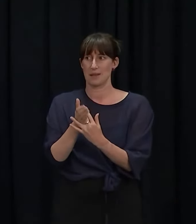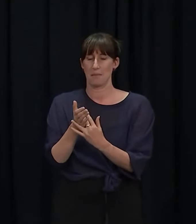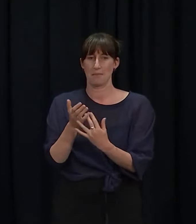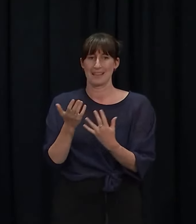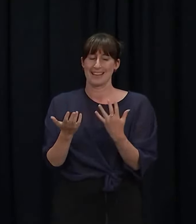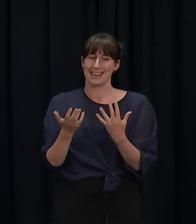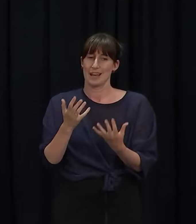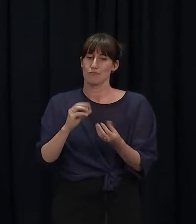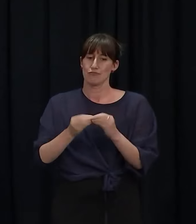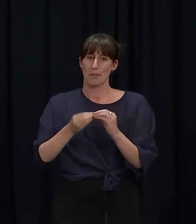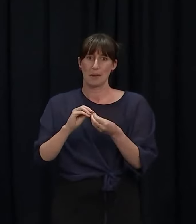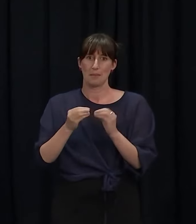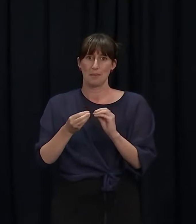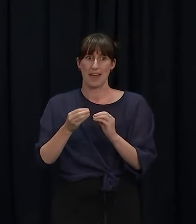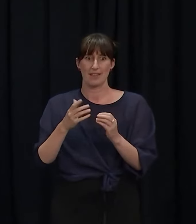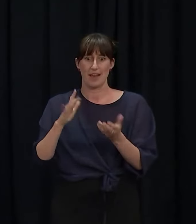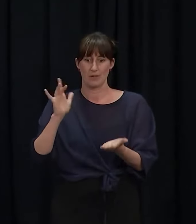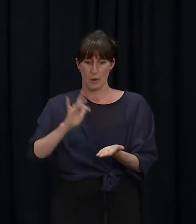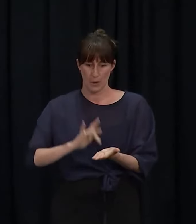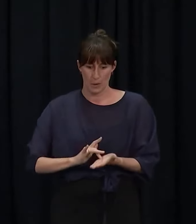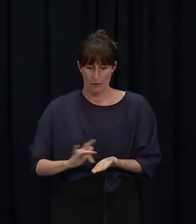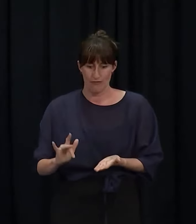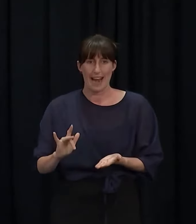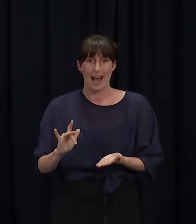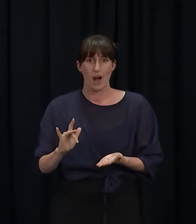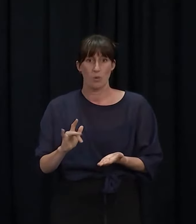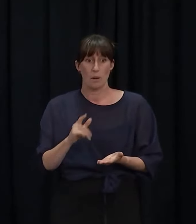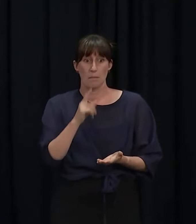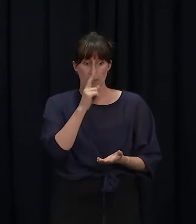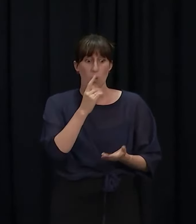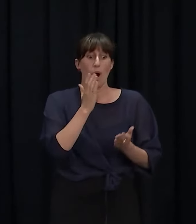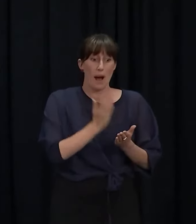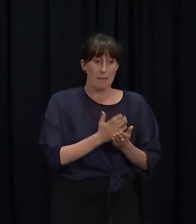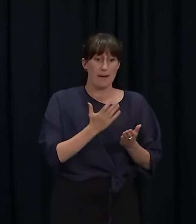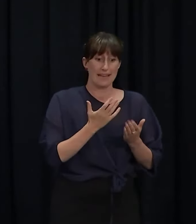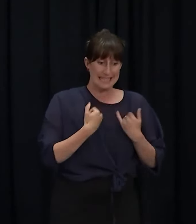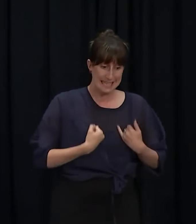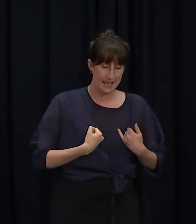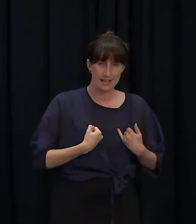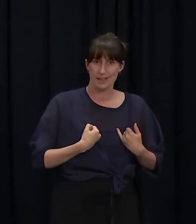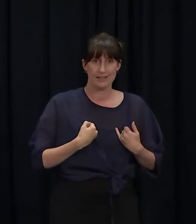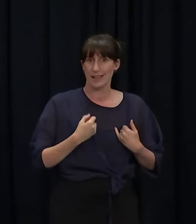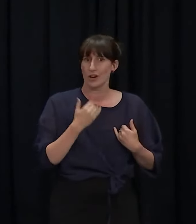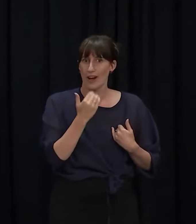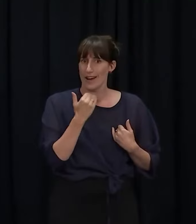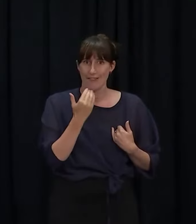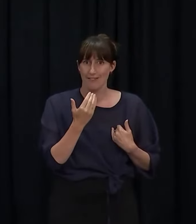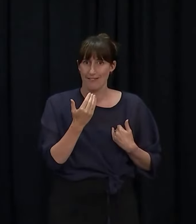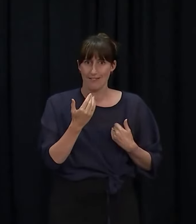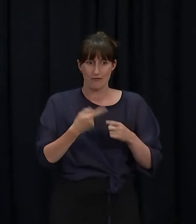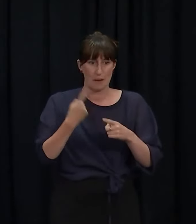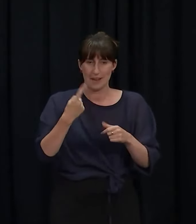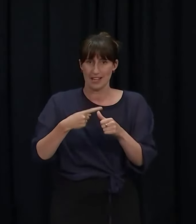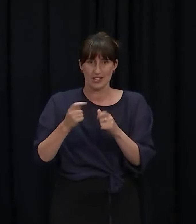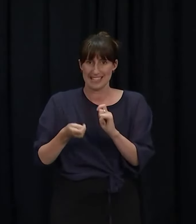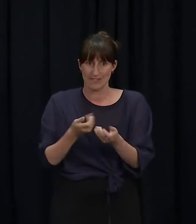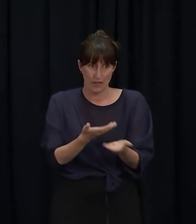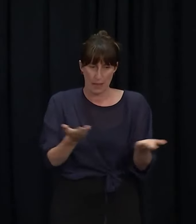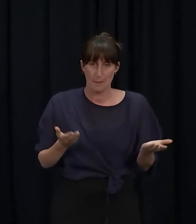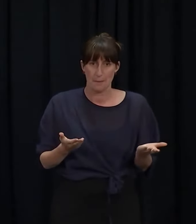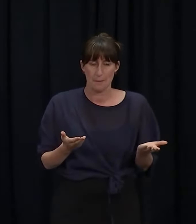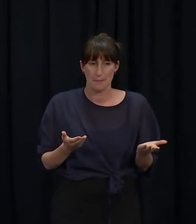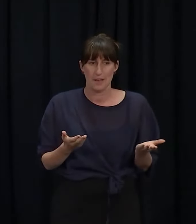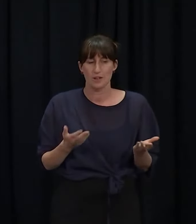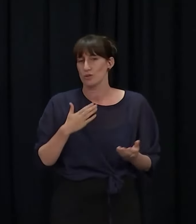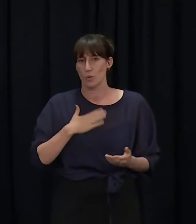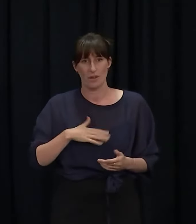had a trouble with supply for their symptomatic population. So look, more detail on all of those elements you'll